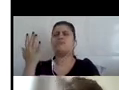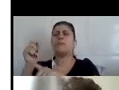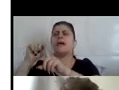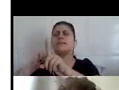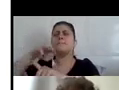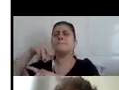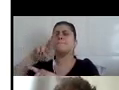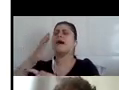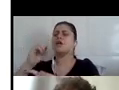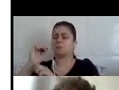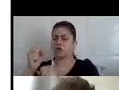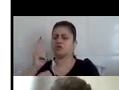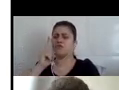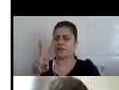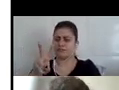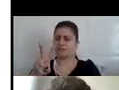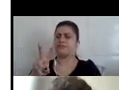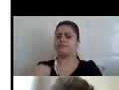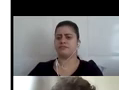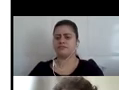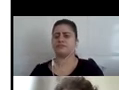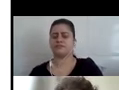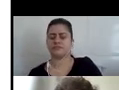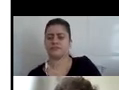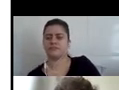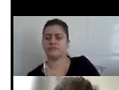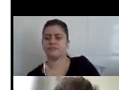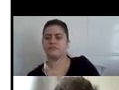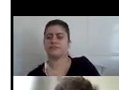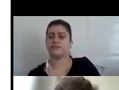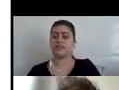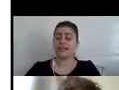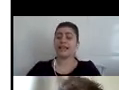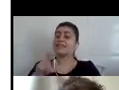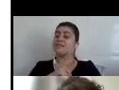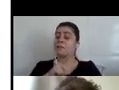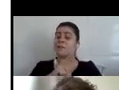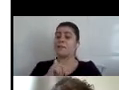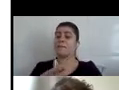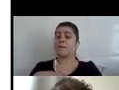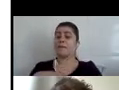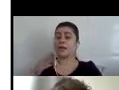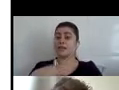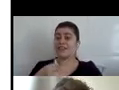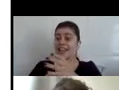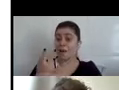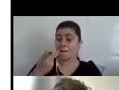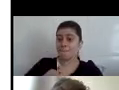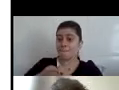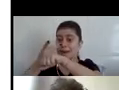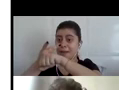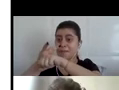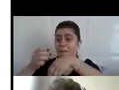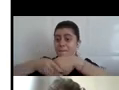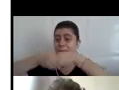the awarding ceremony will be in Rio at the next Global Forum. It is very important for all